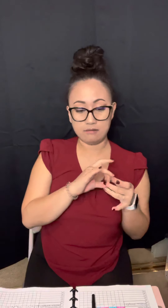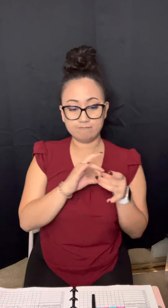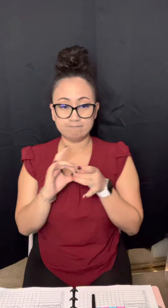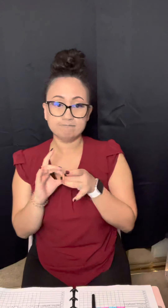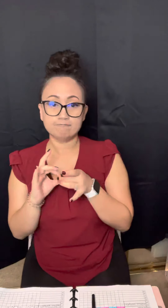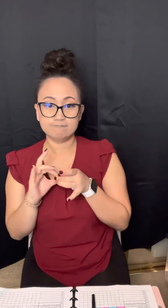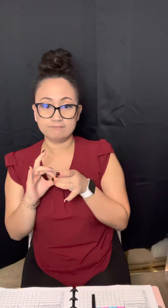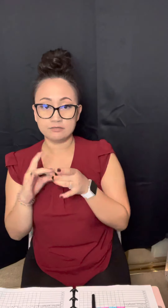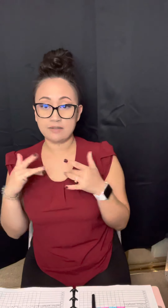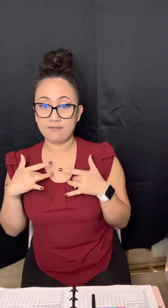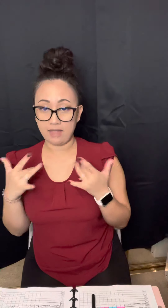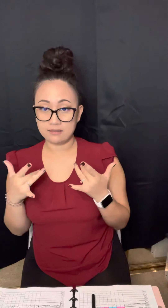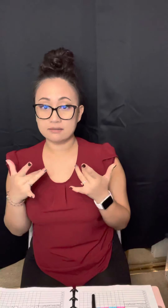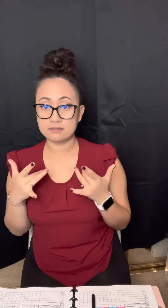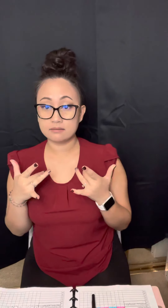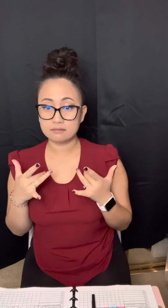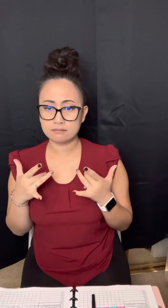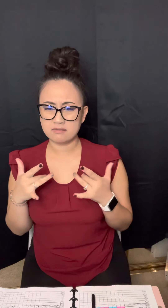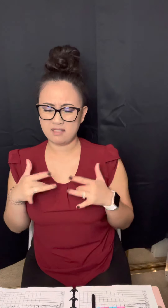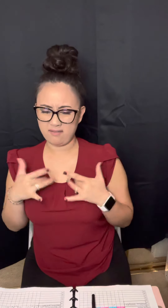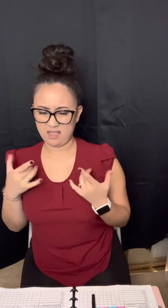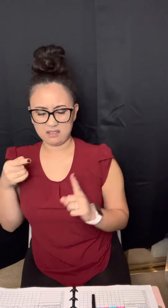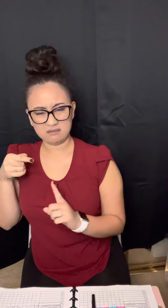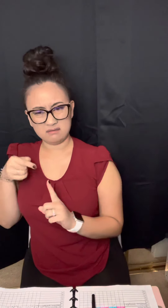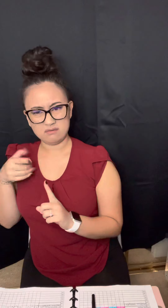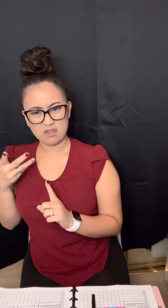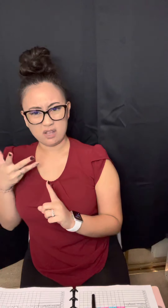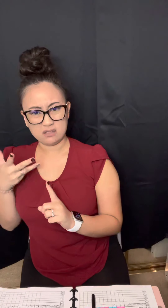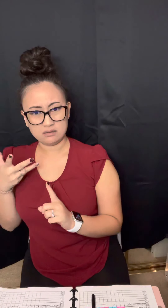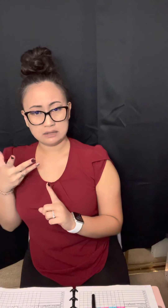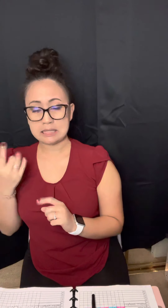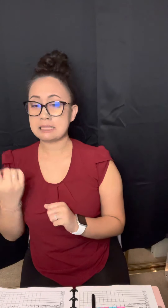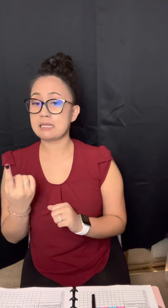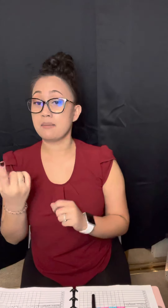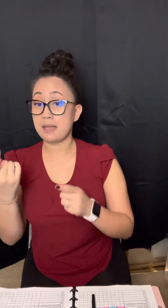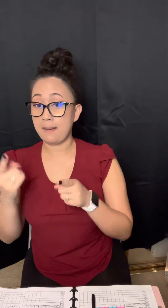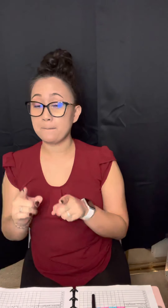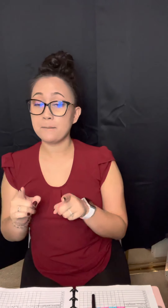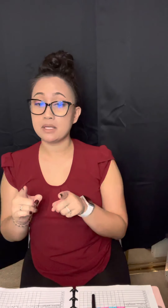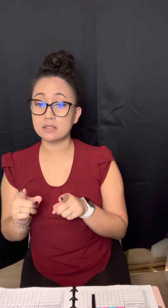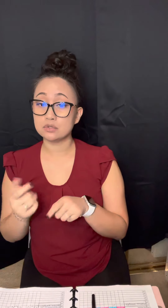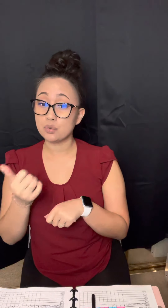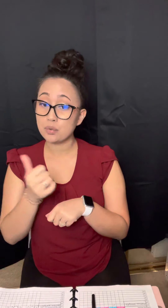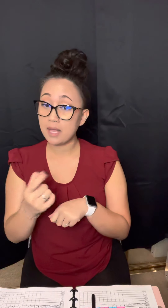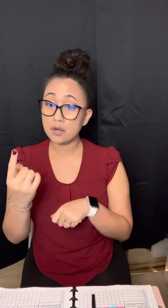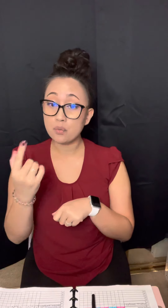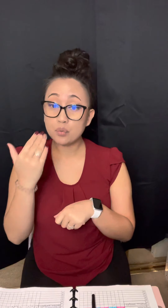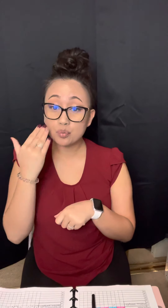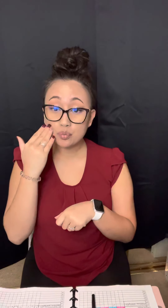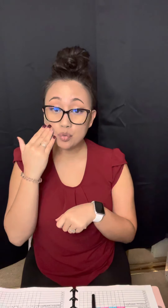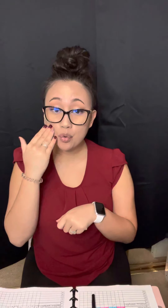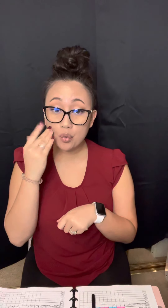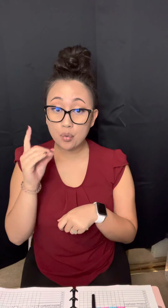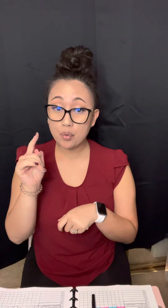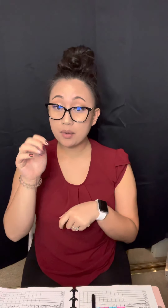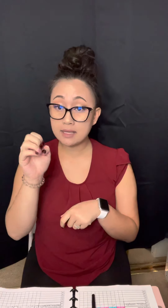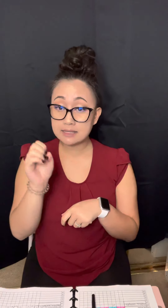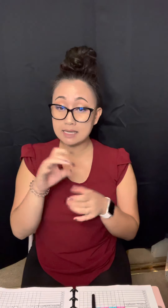event? An event is something that happened. So anybody know a date that goes with something that happened? I want to